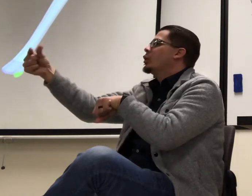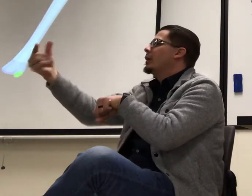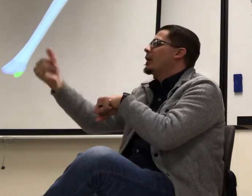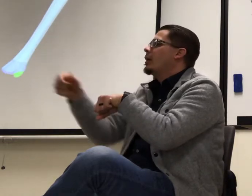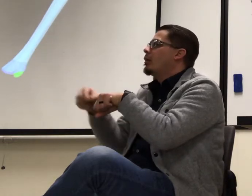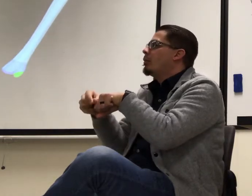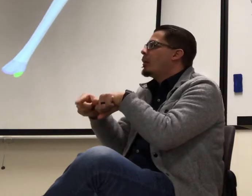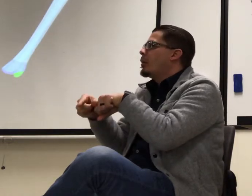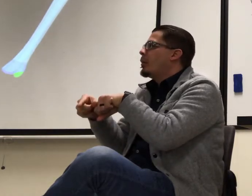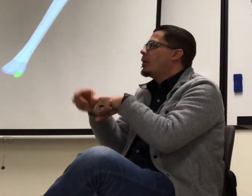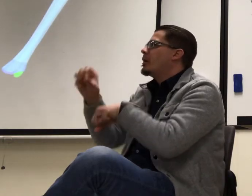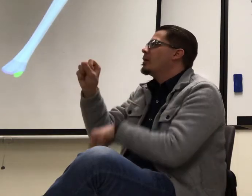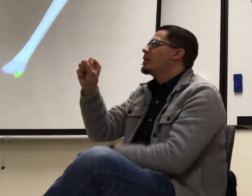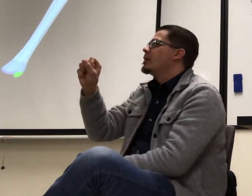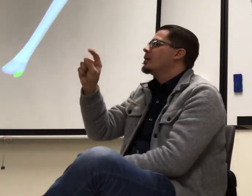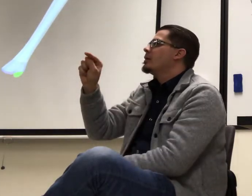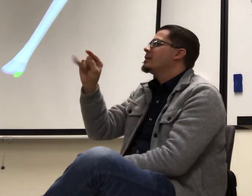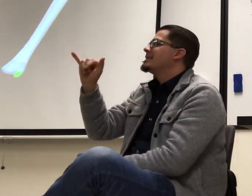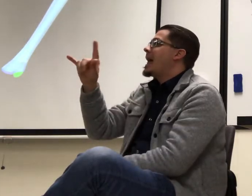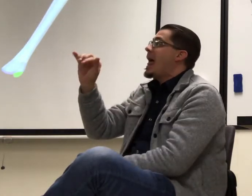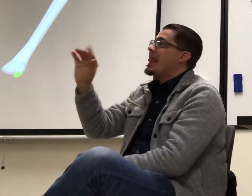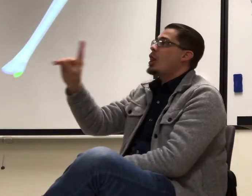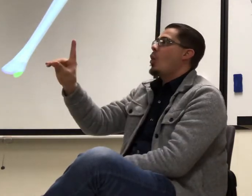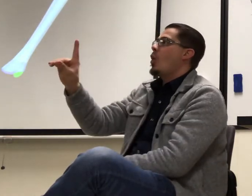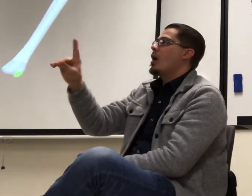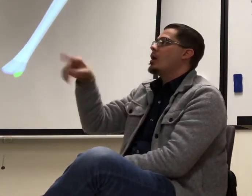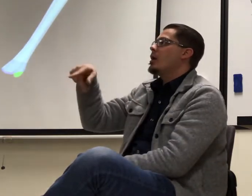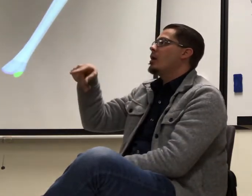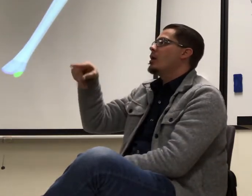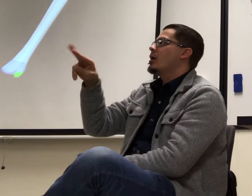It's called the Styloid Process.